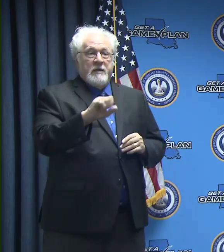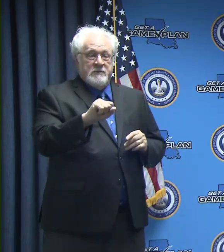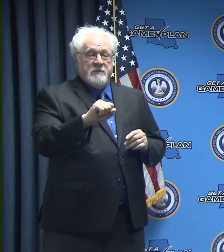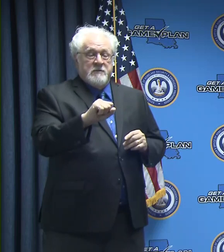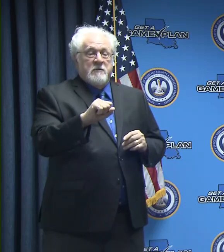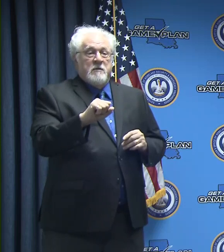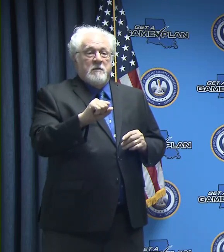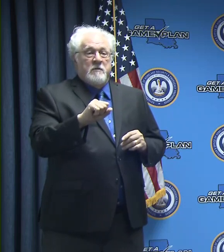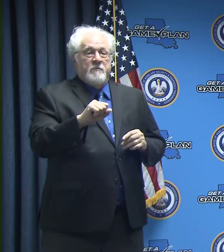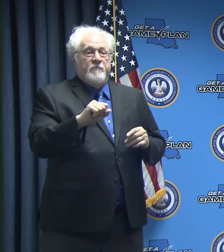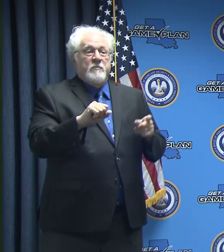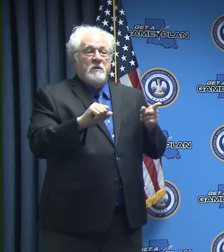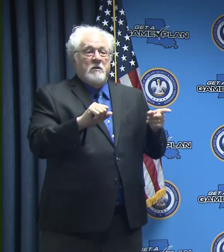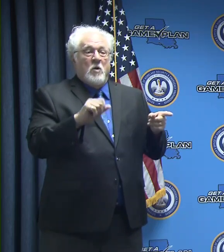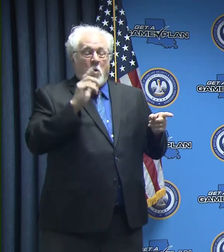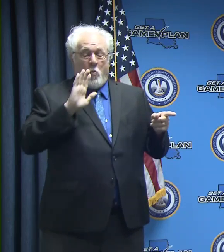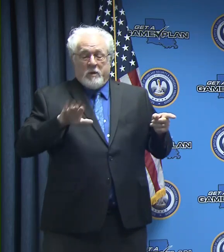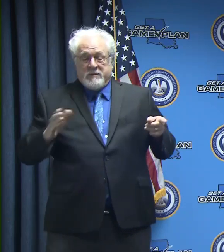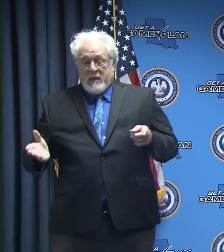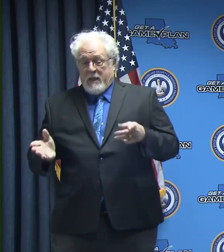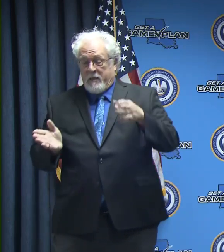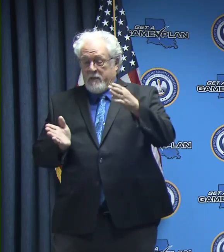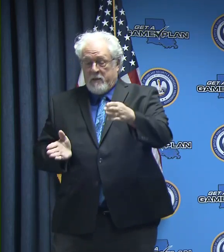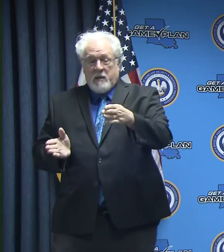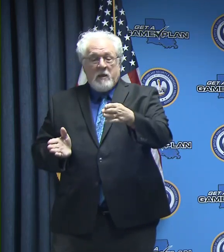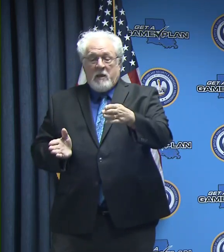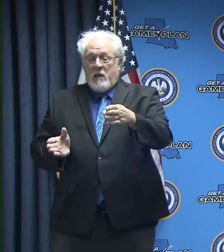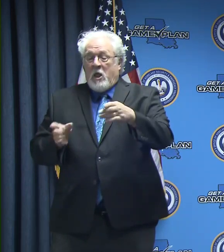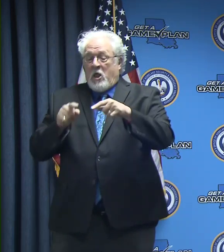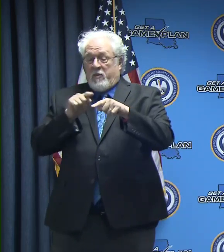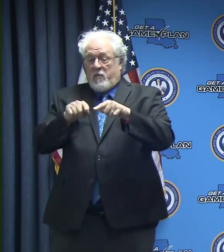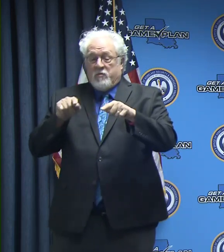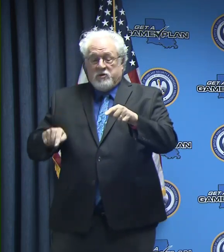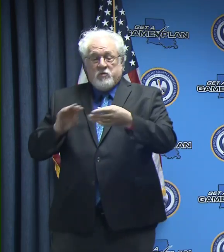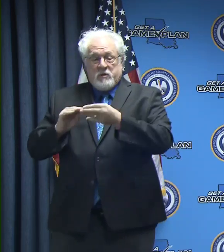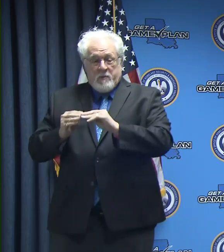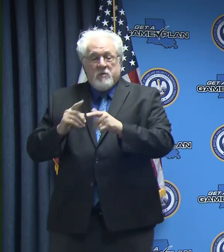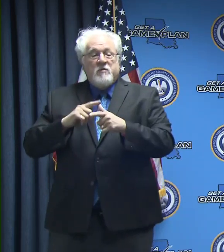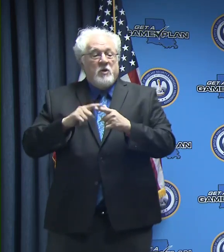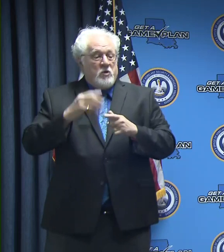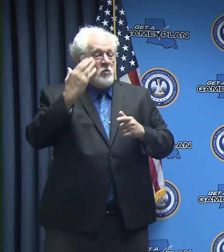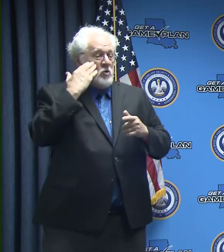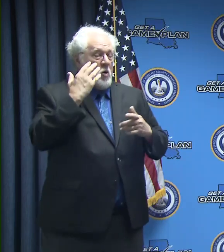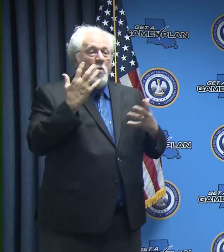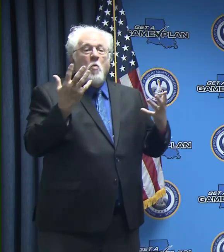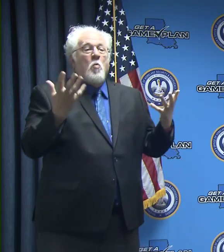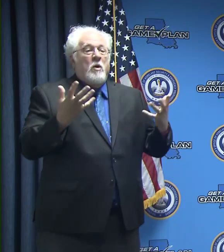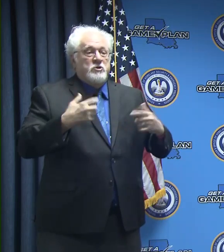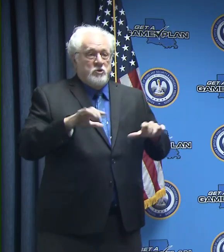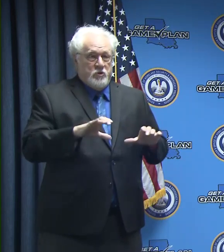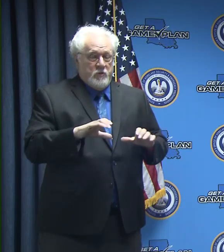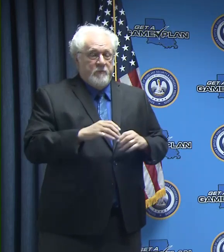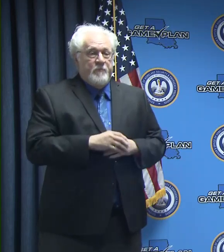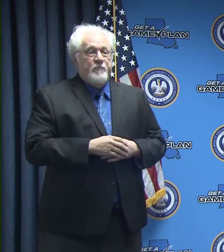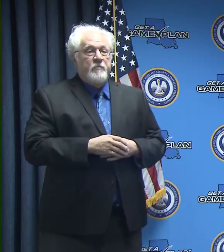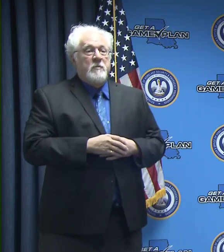positive individuals who will die. And so if you have those numbers, then you have a better idea of what you're doing.